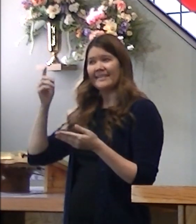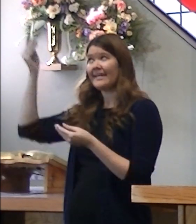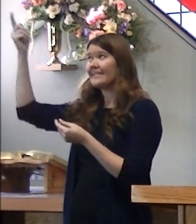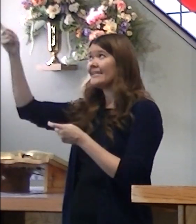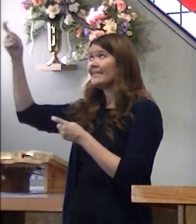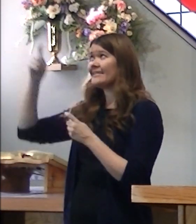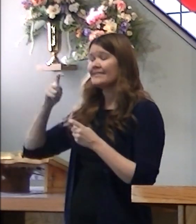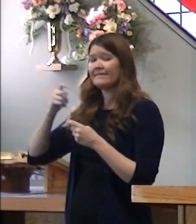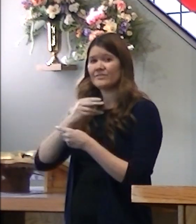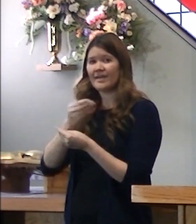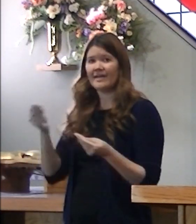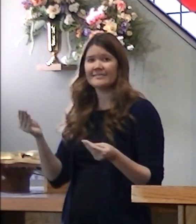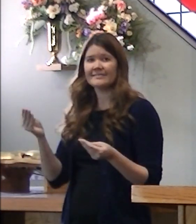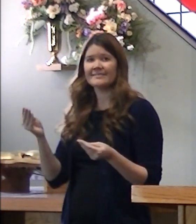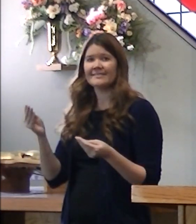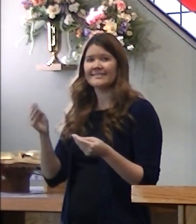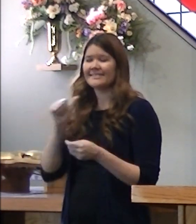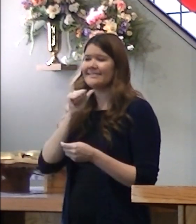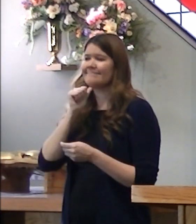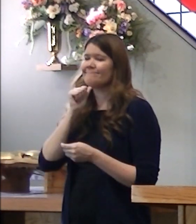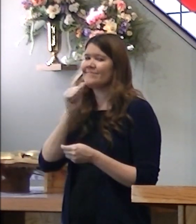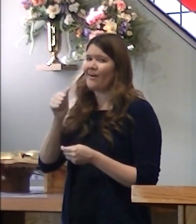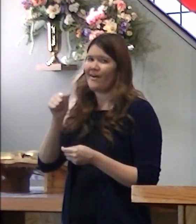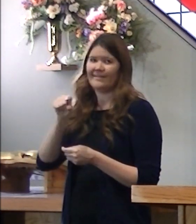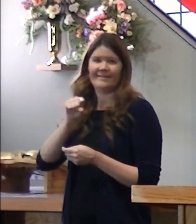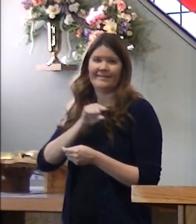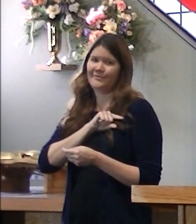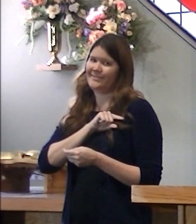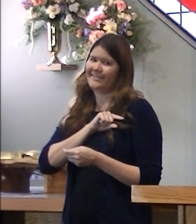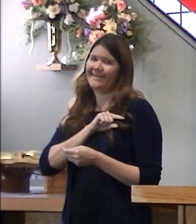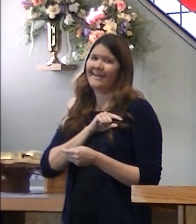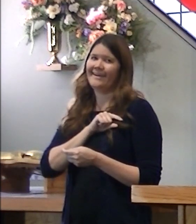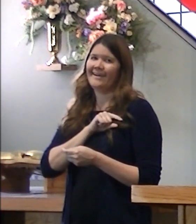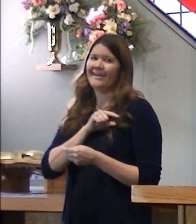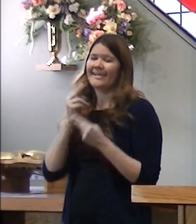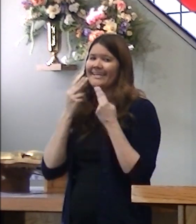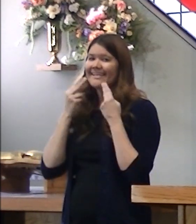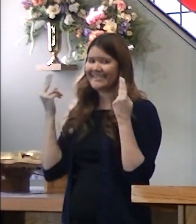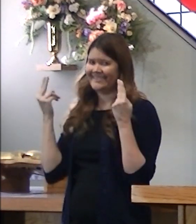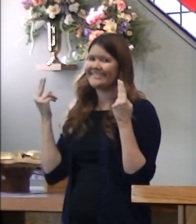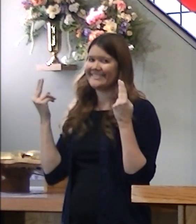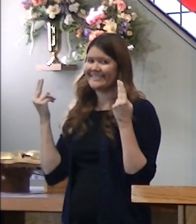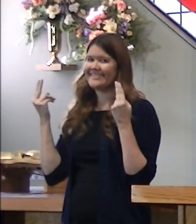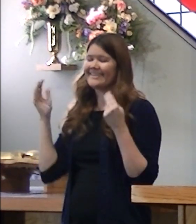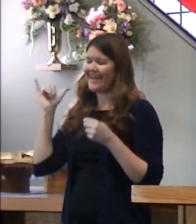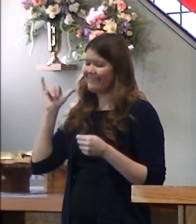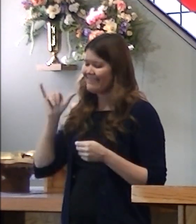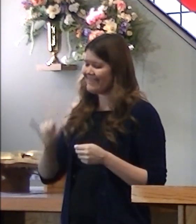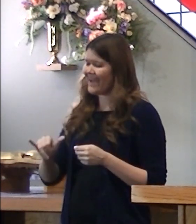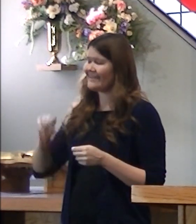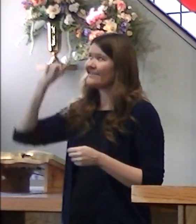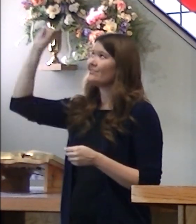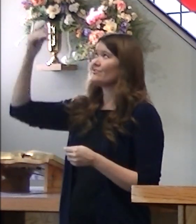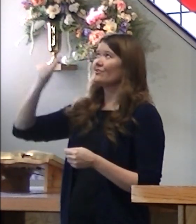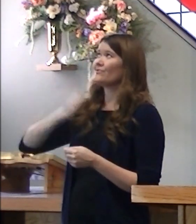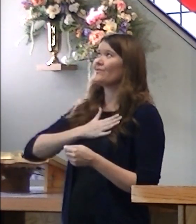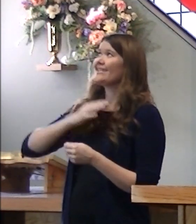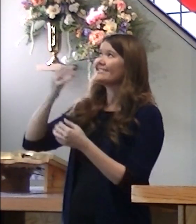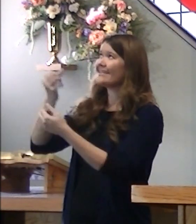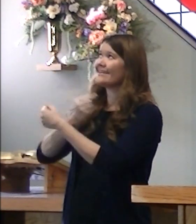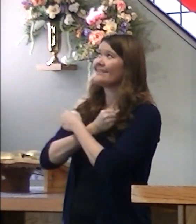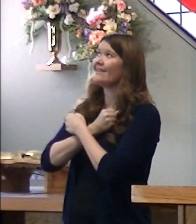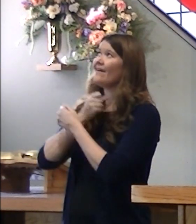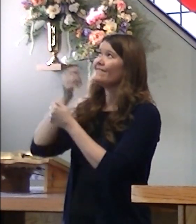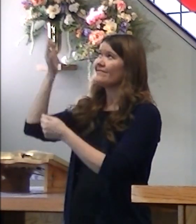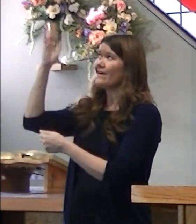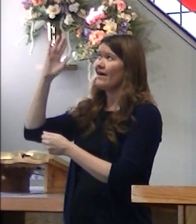and me is not guilty. And that is the grace and the love of God for